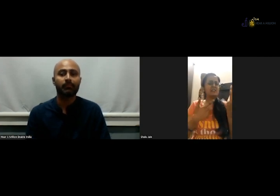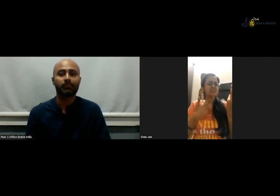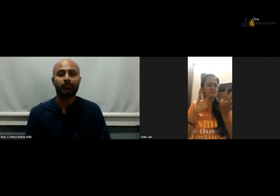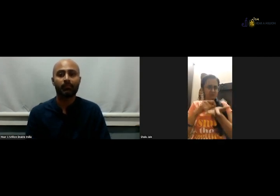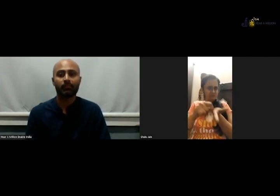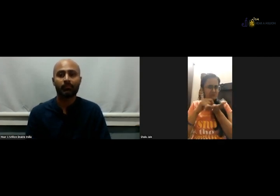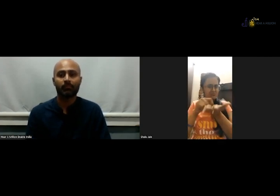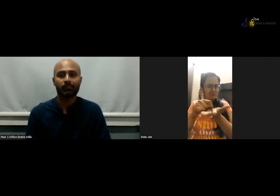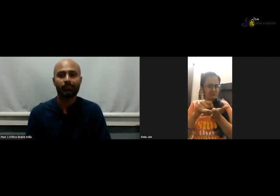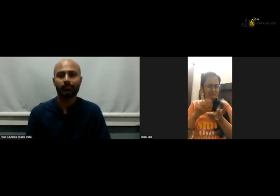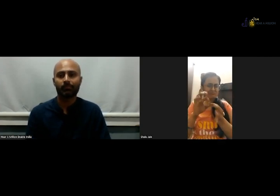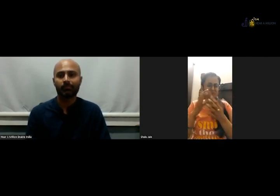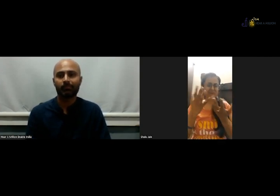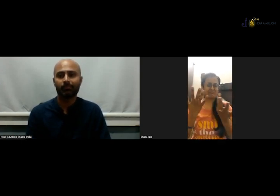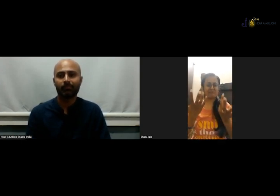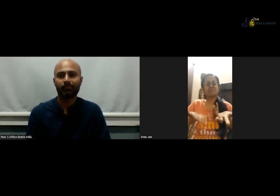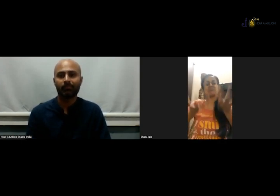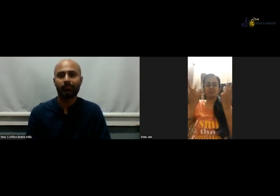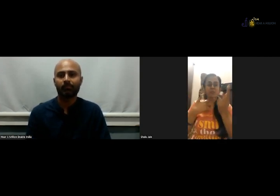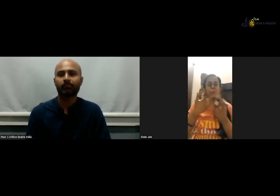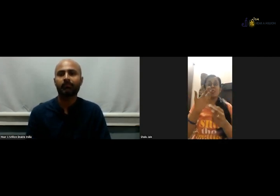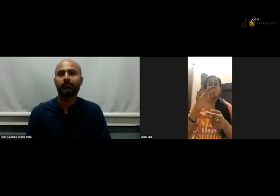people they can't write and uh,